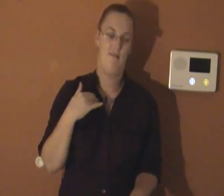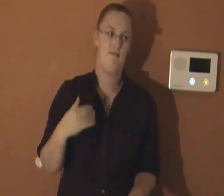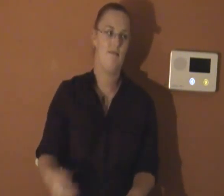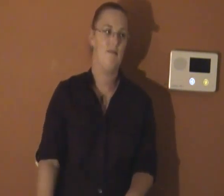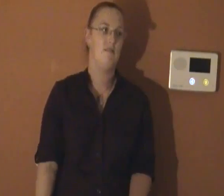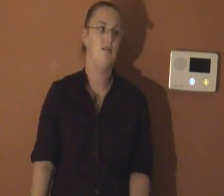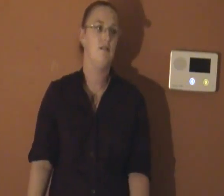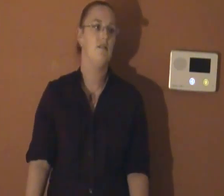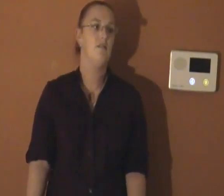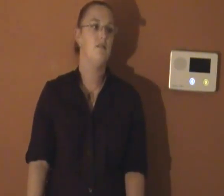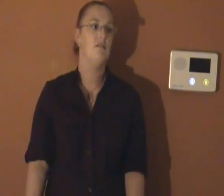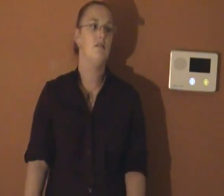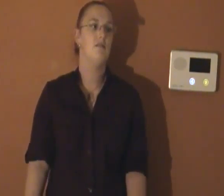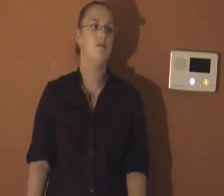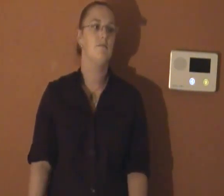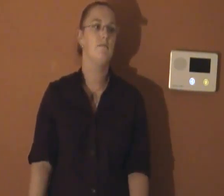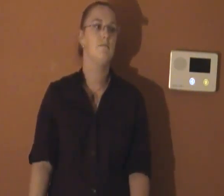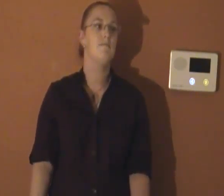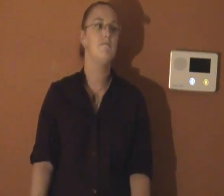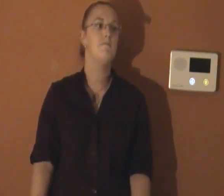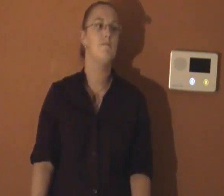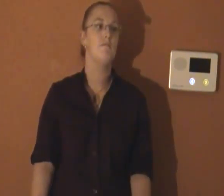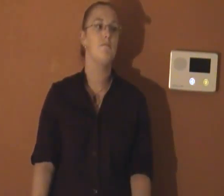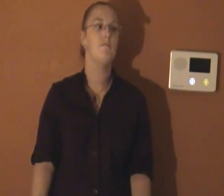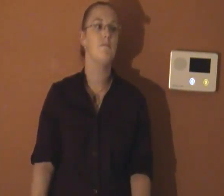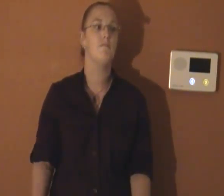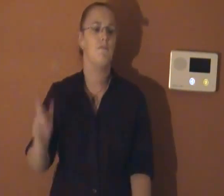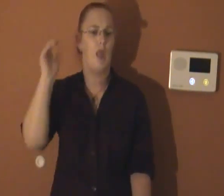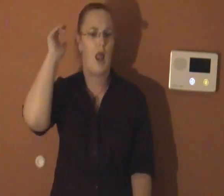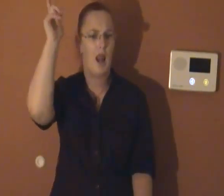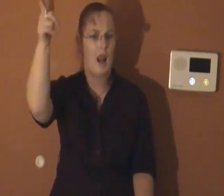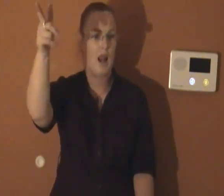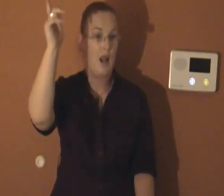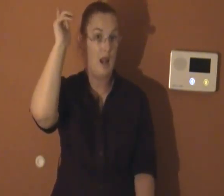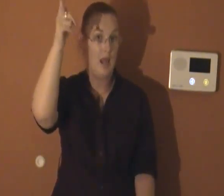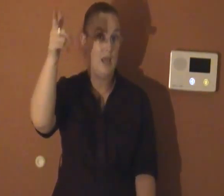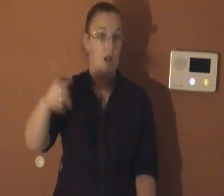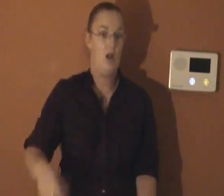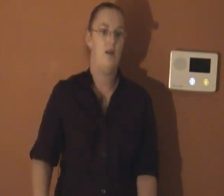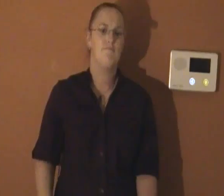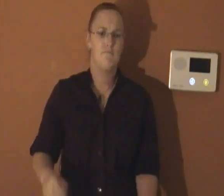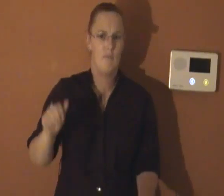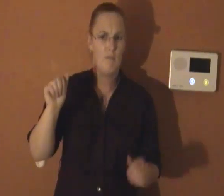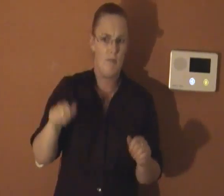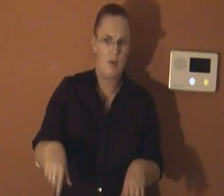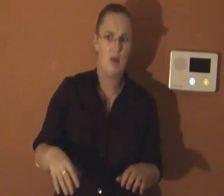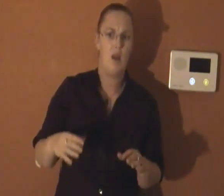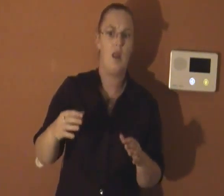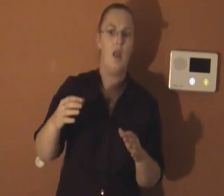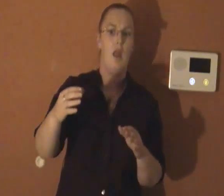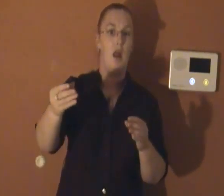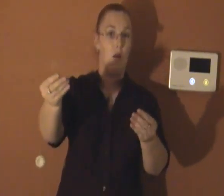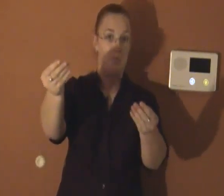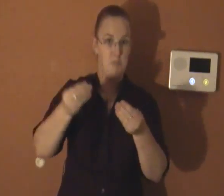Later on in life, I did inherit other pieces from members of the family, such as a grandfather clock from